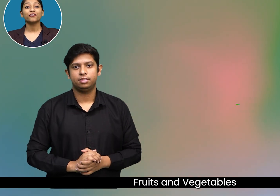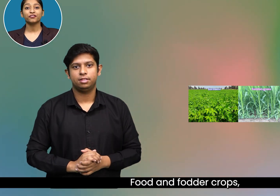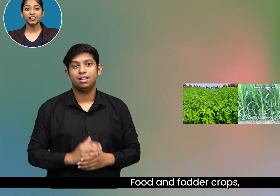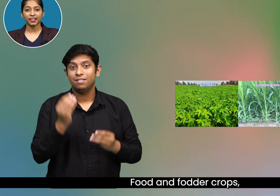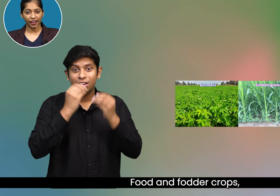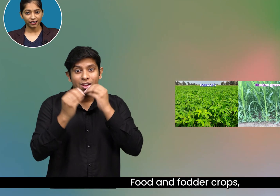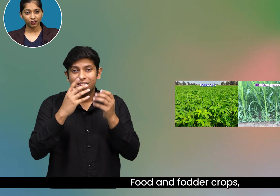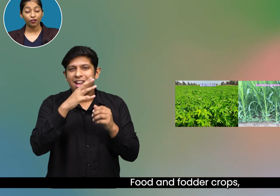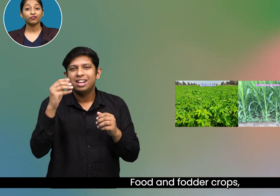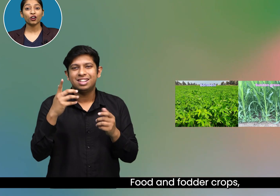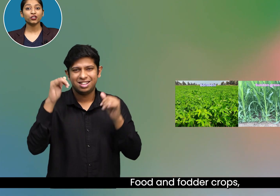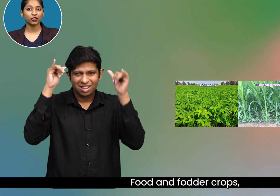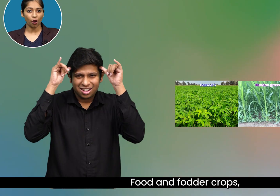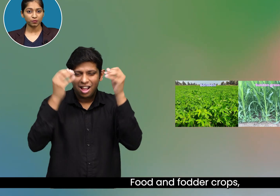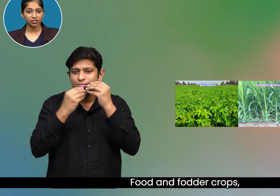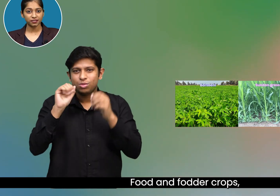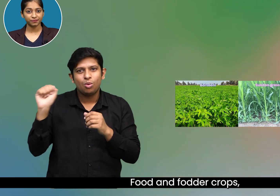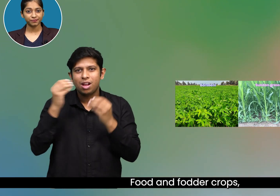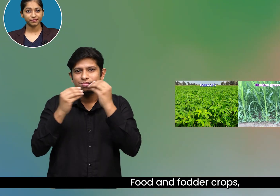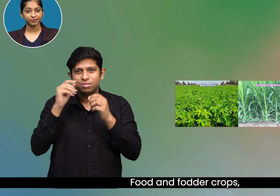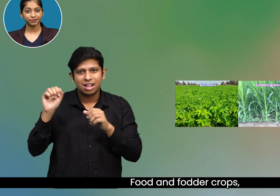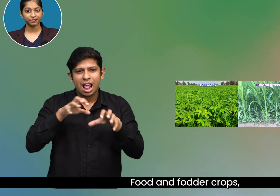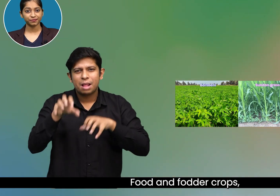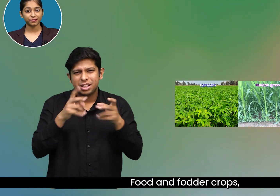vegetables, food and fodder crops,